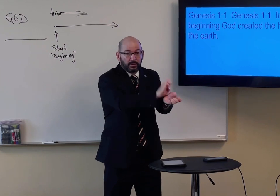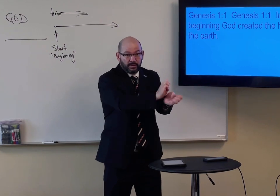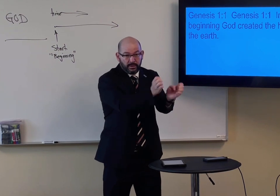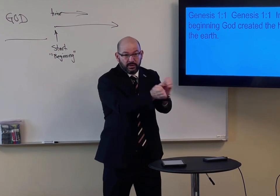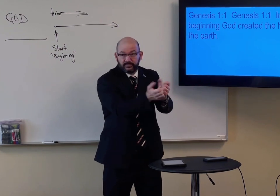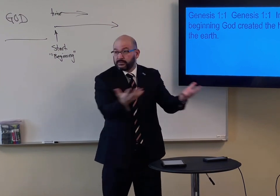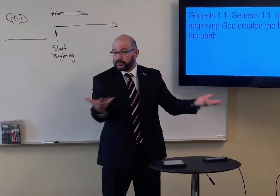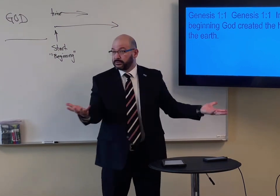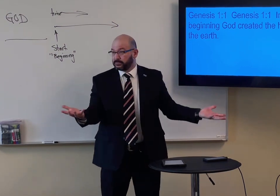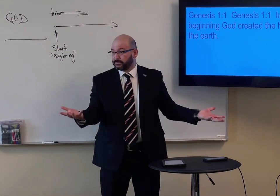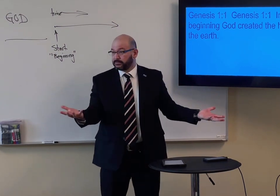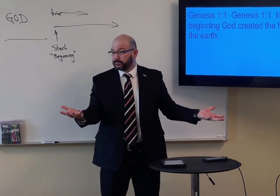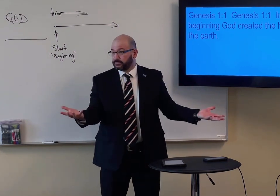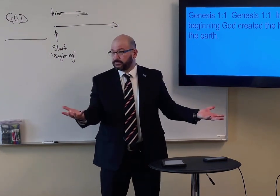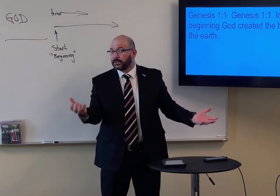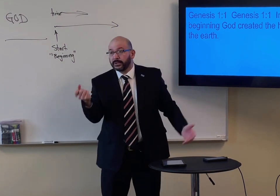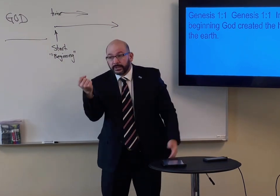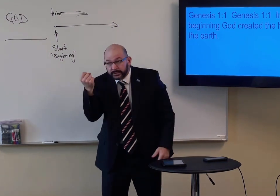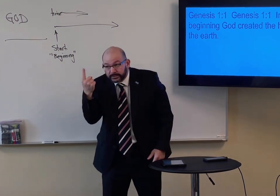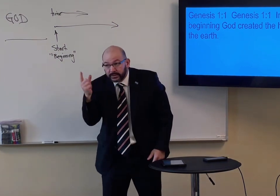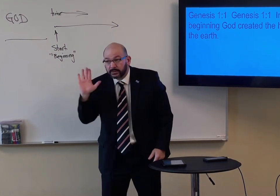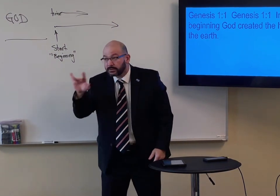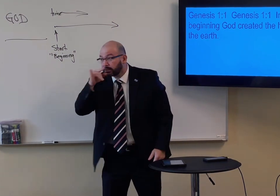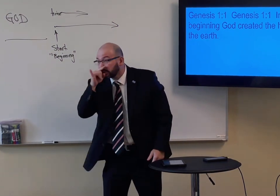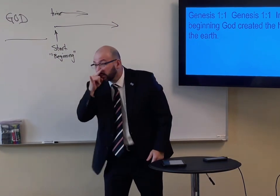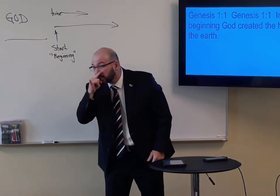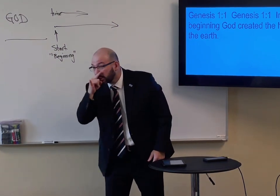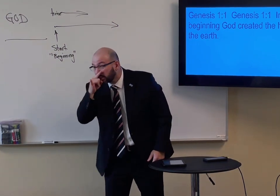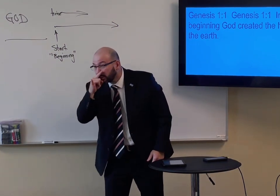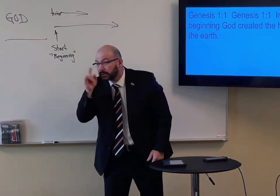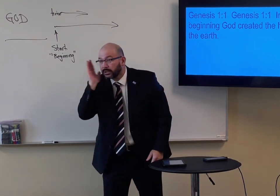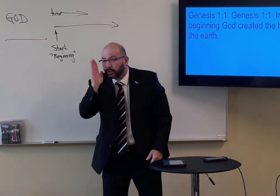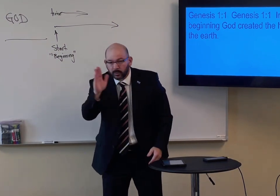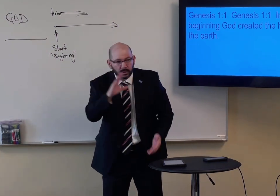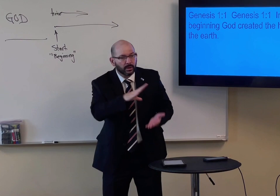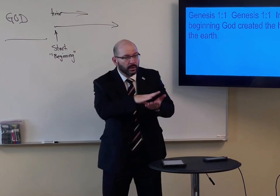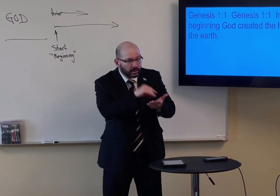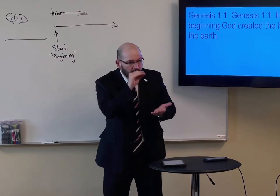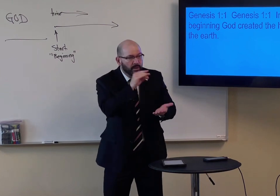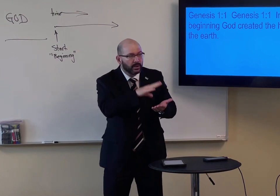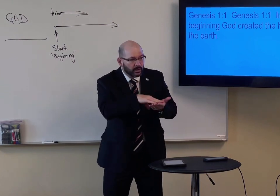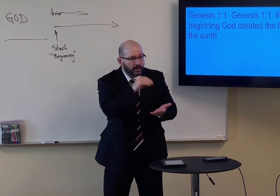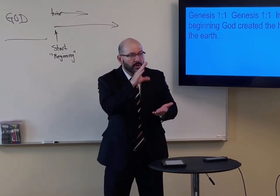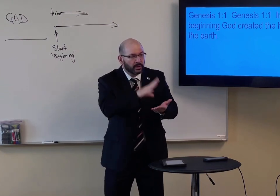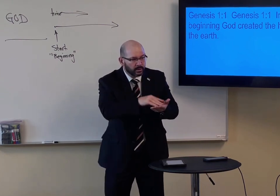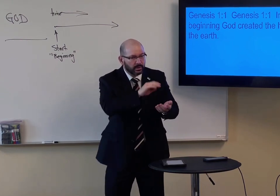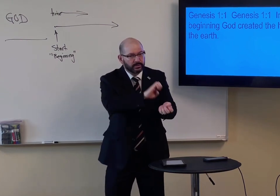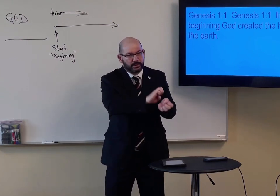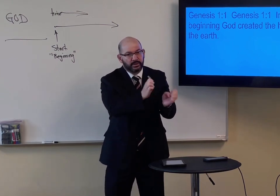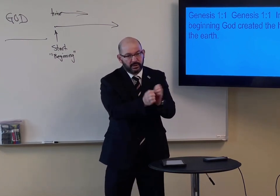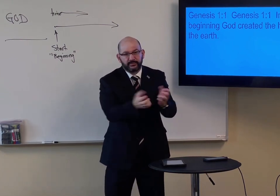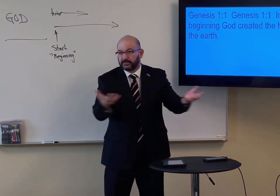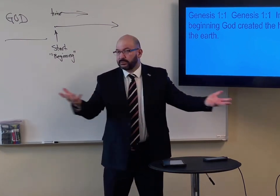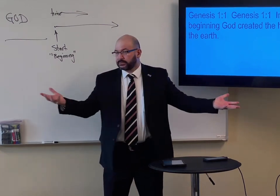evolution. Understand, your kids will learn all this evolution stuff.